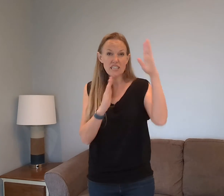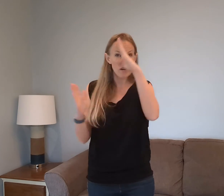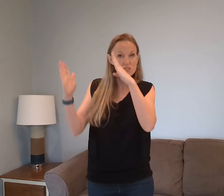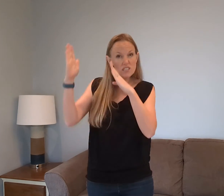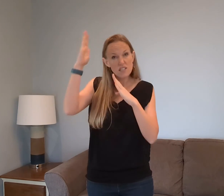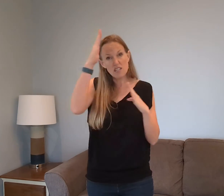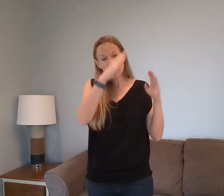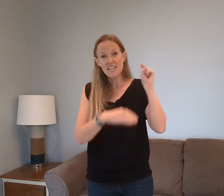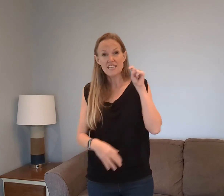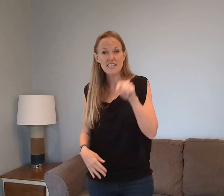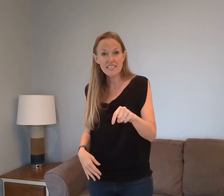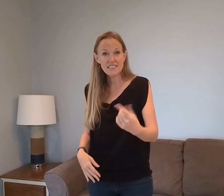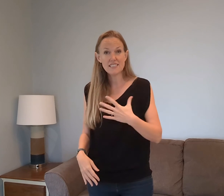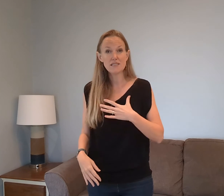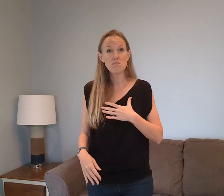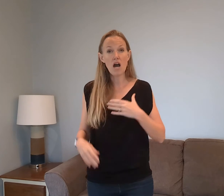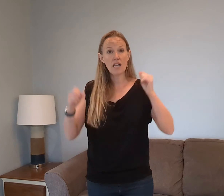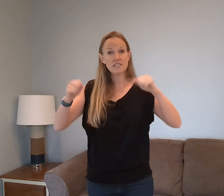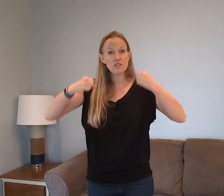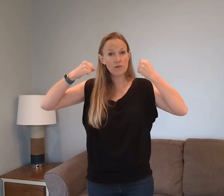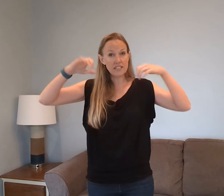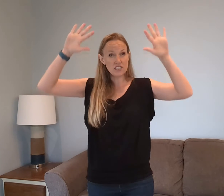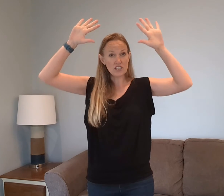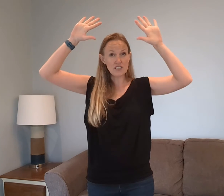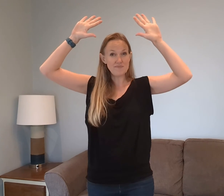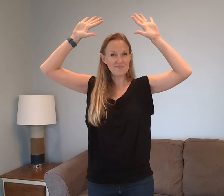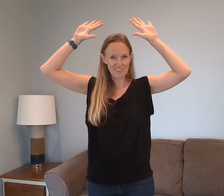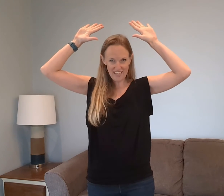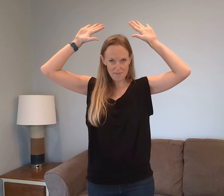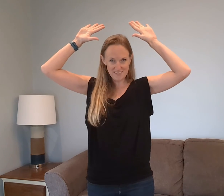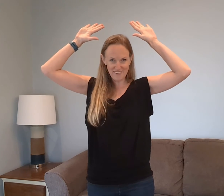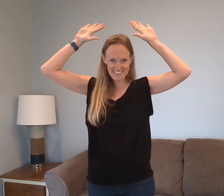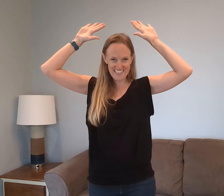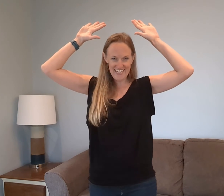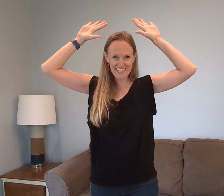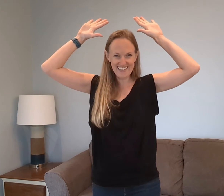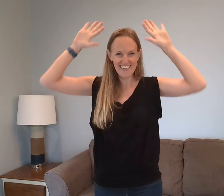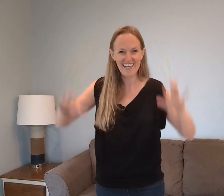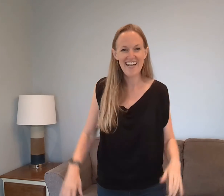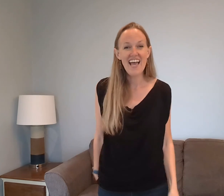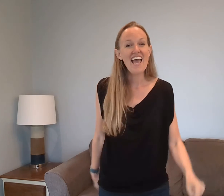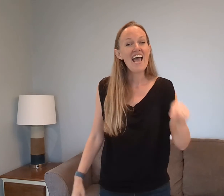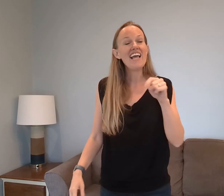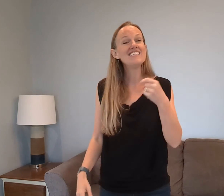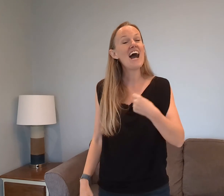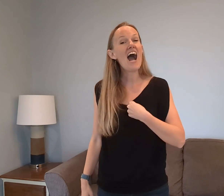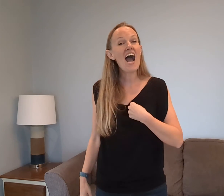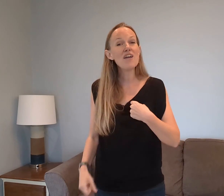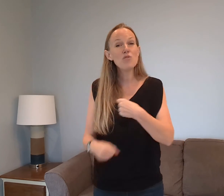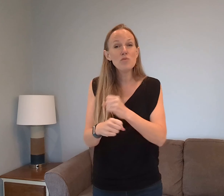doubt. This is my surrender. It only happens once there. And I will